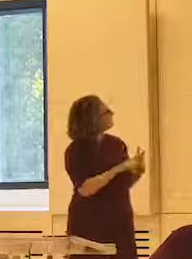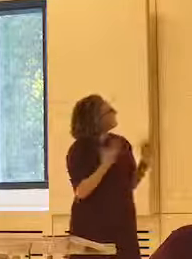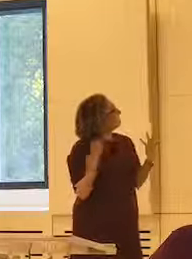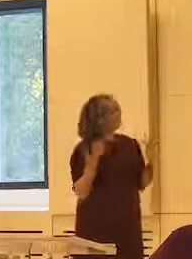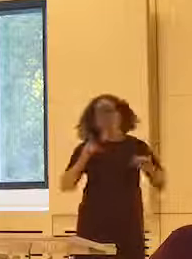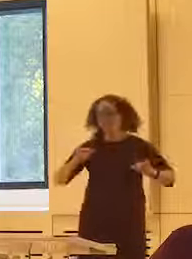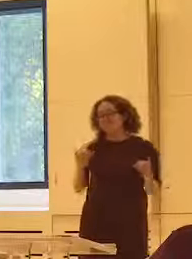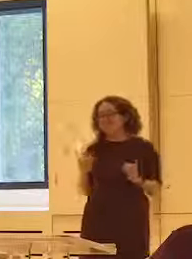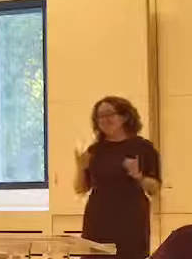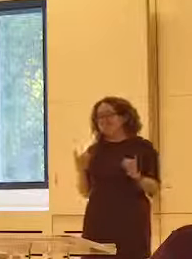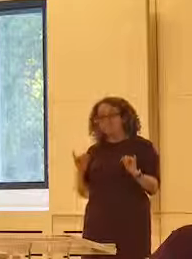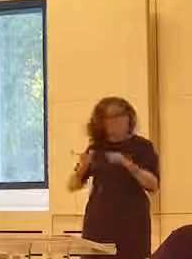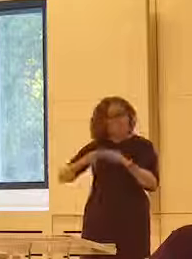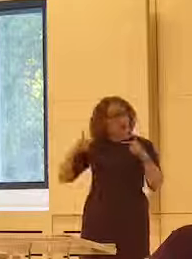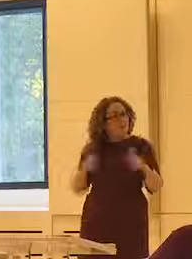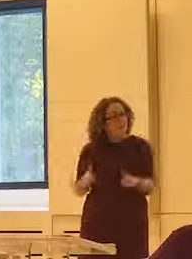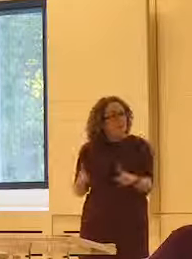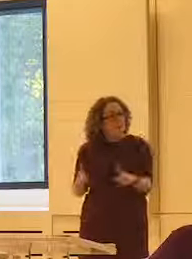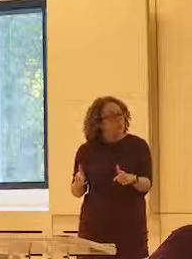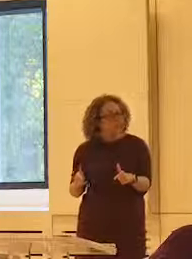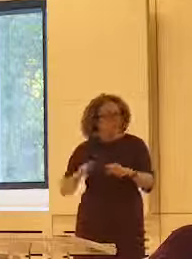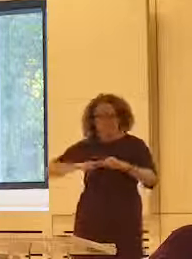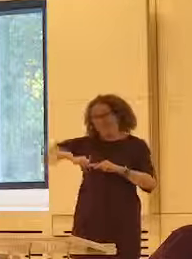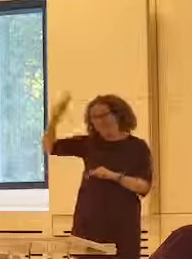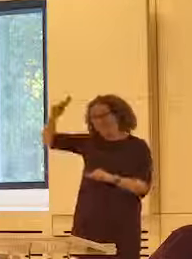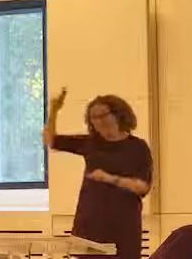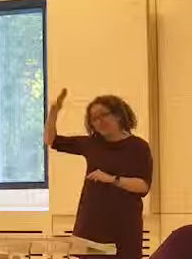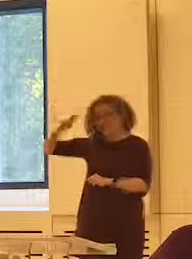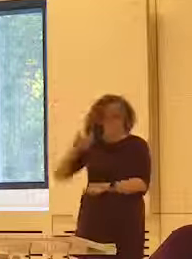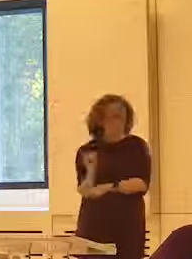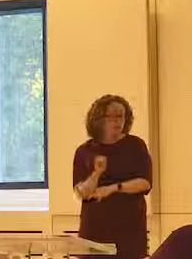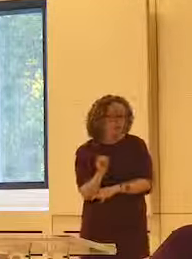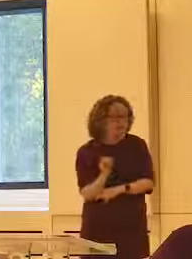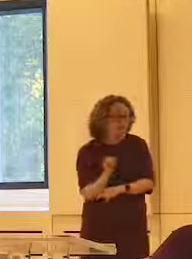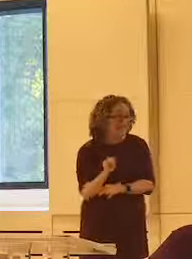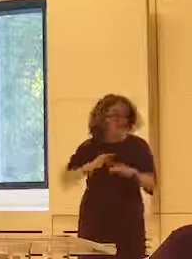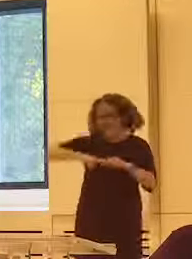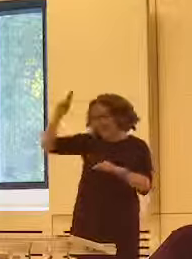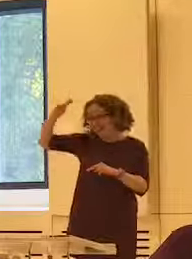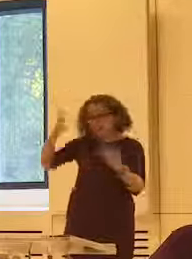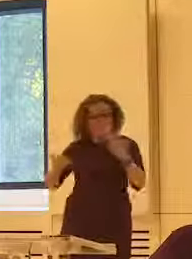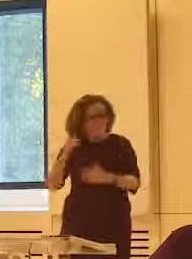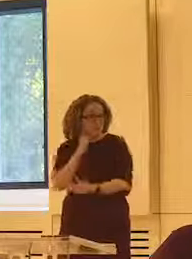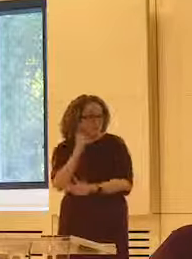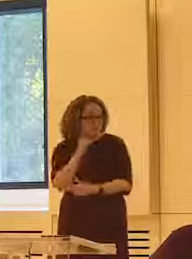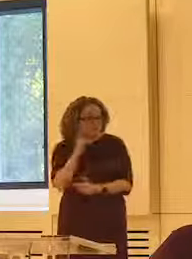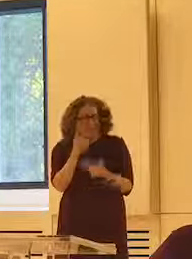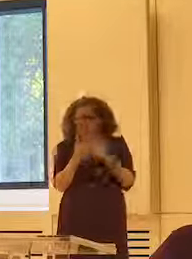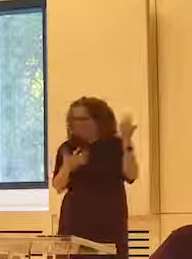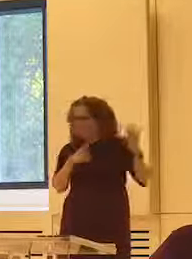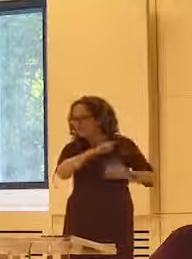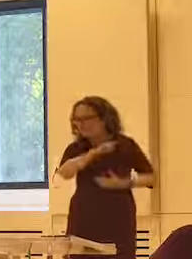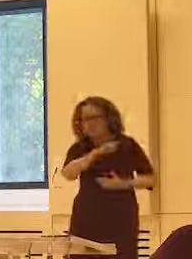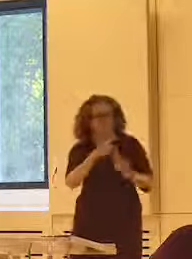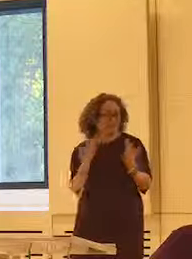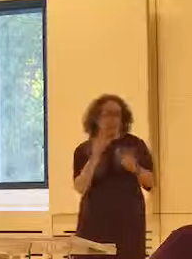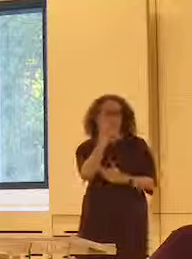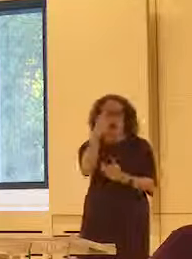a great impact. So that it's a form of abuse, and it's higher within the